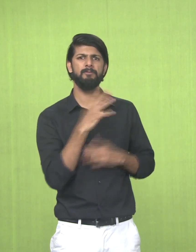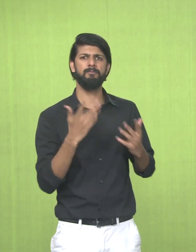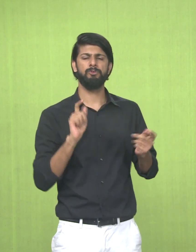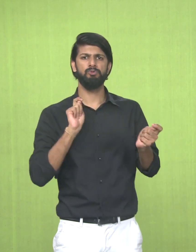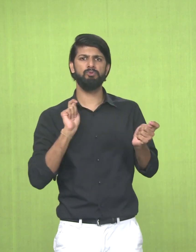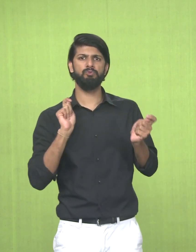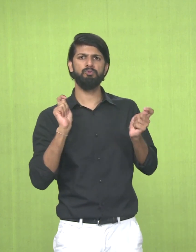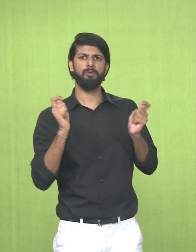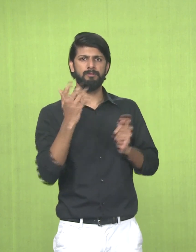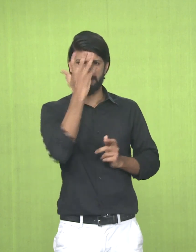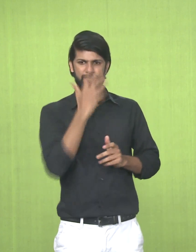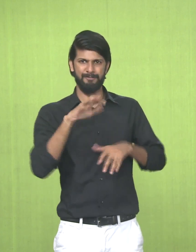The first word is transformation.